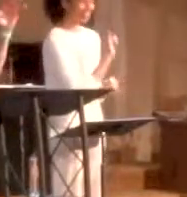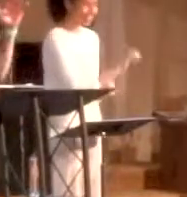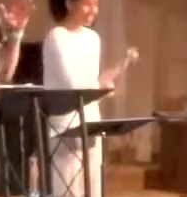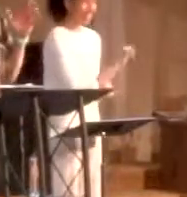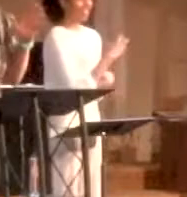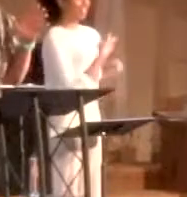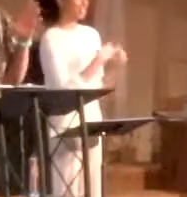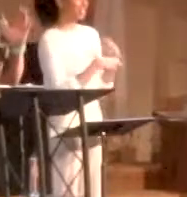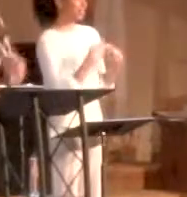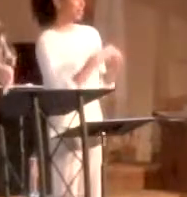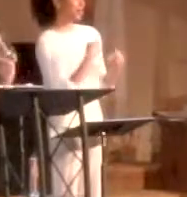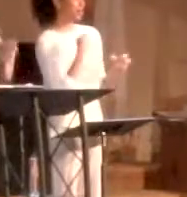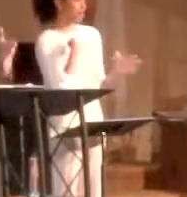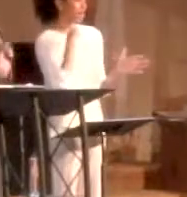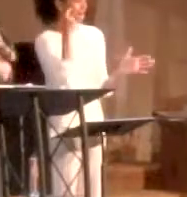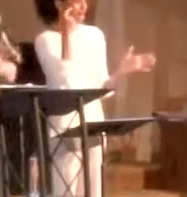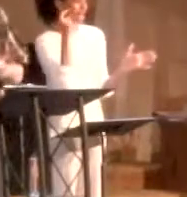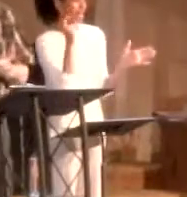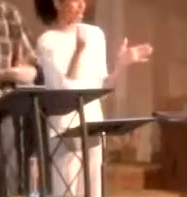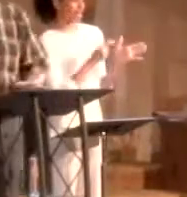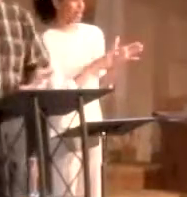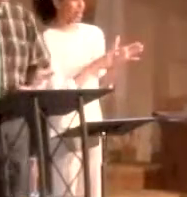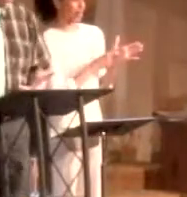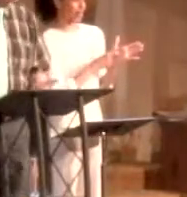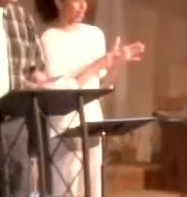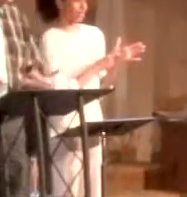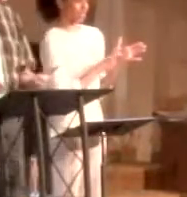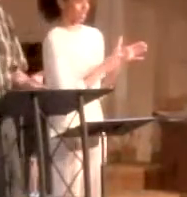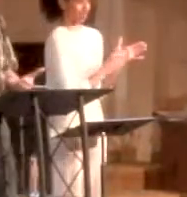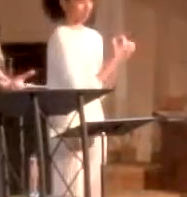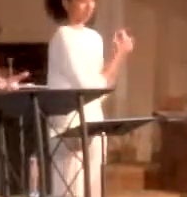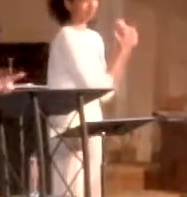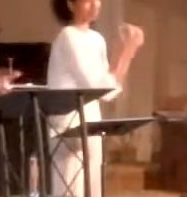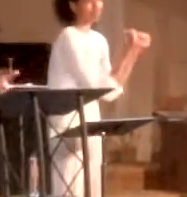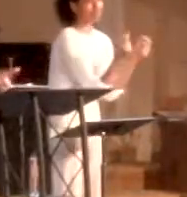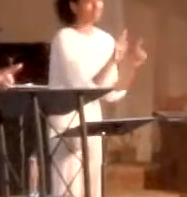problem I run into in one church after another.